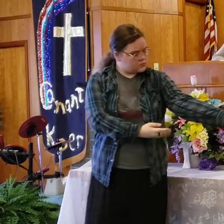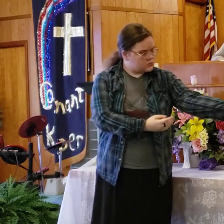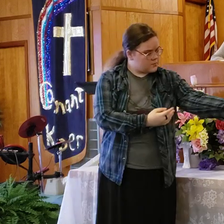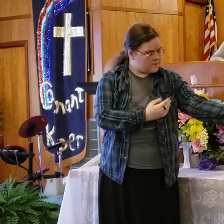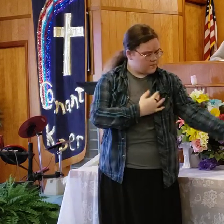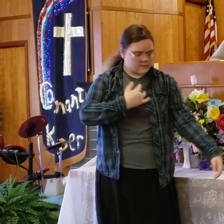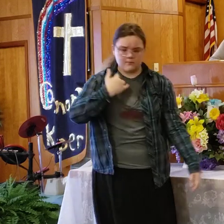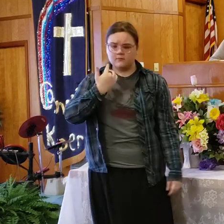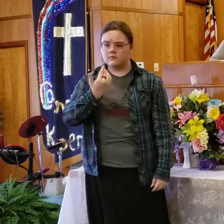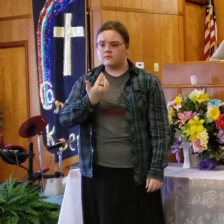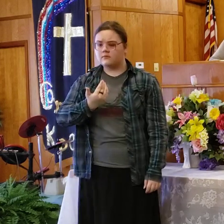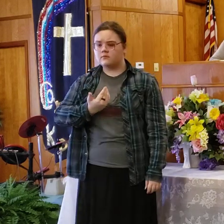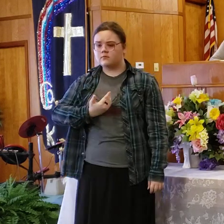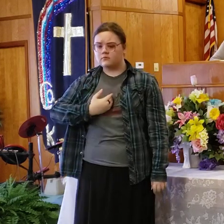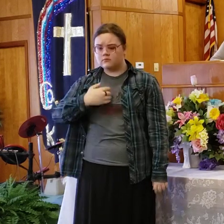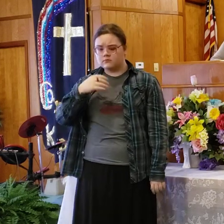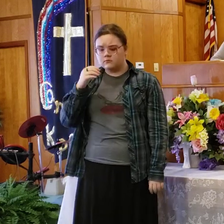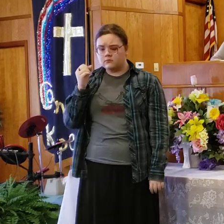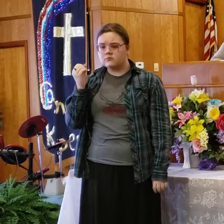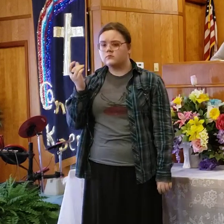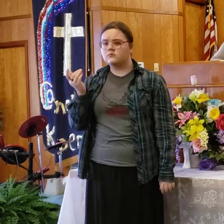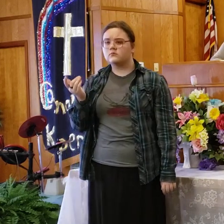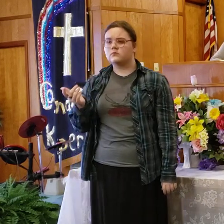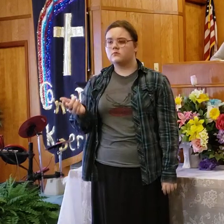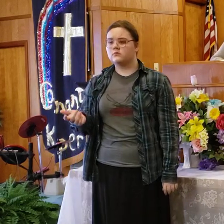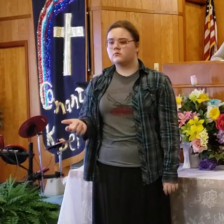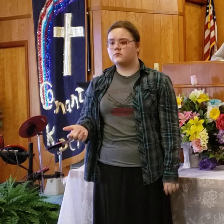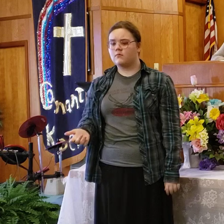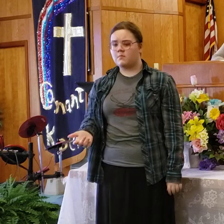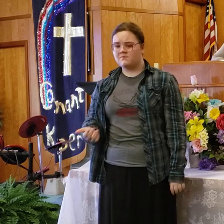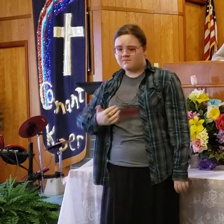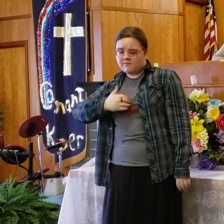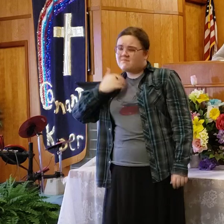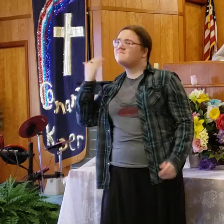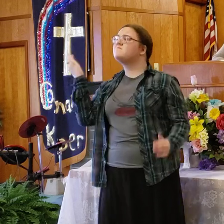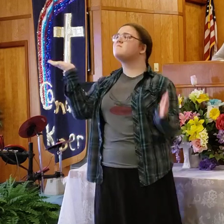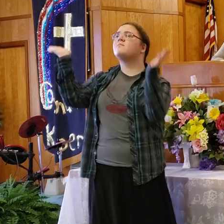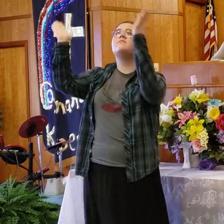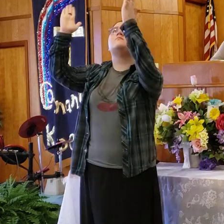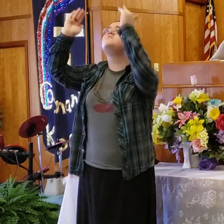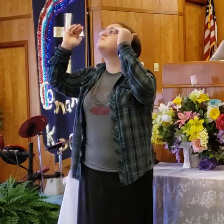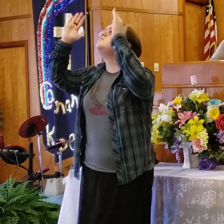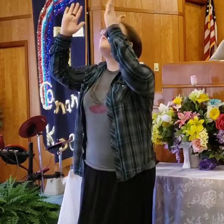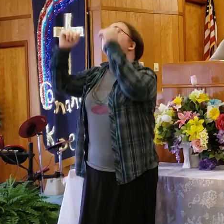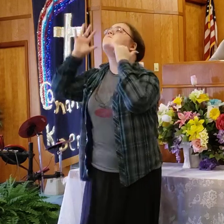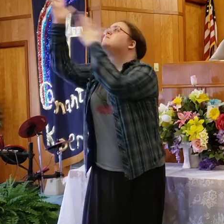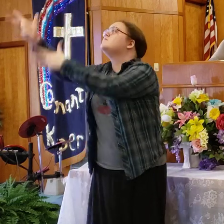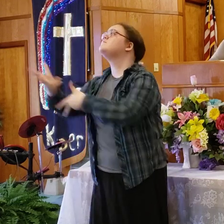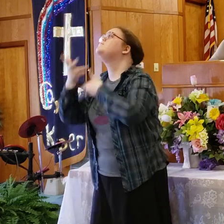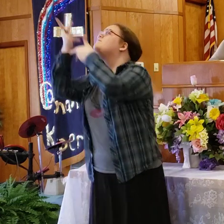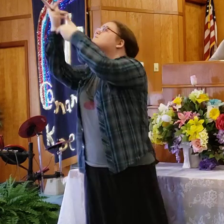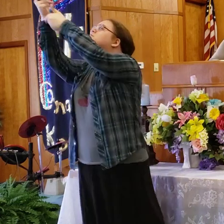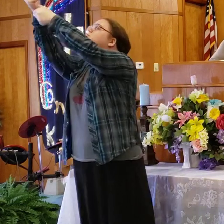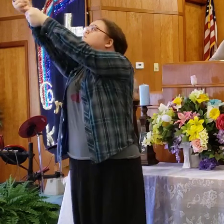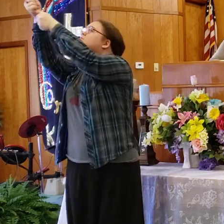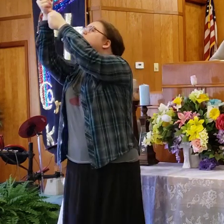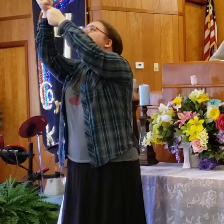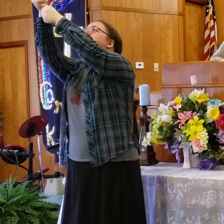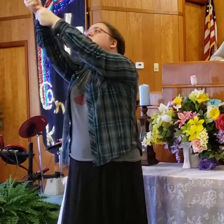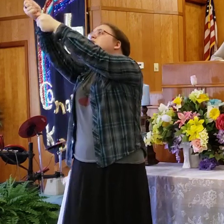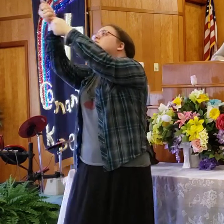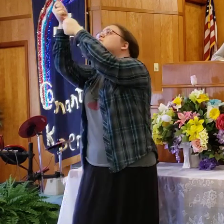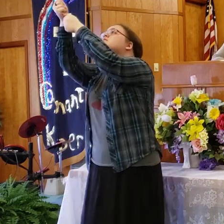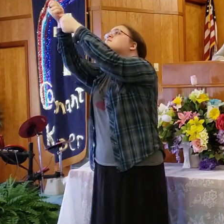away, and there's nothing I can do. My only hope is to trust